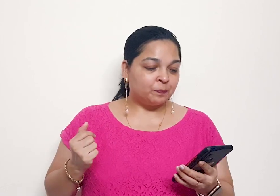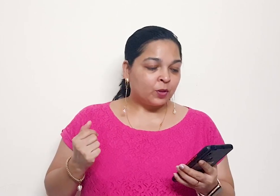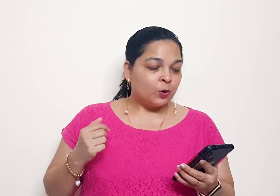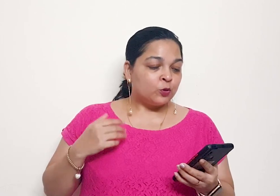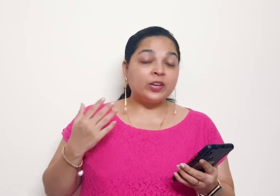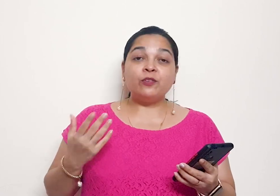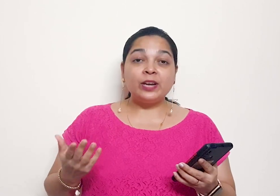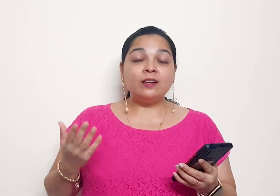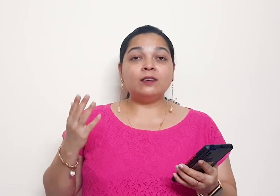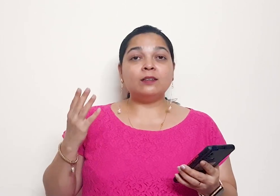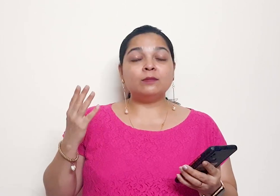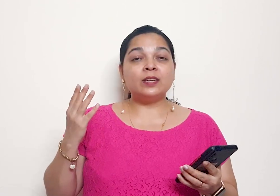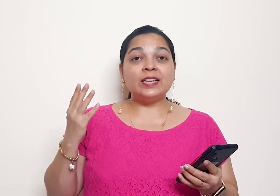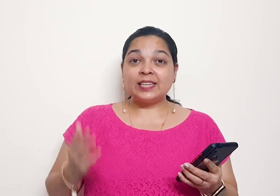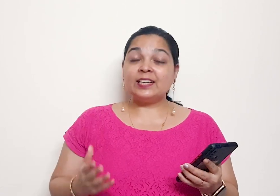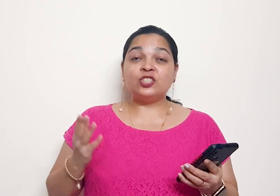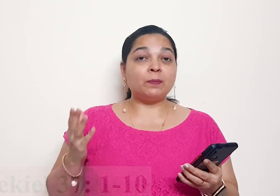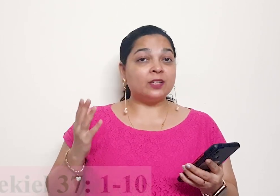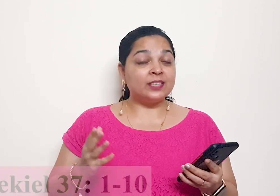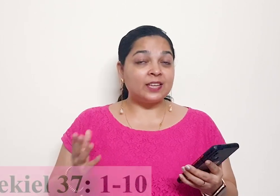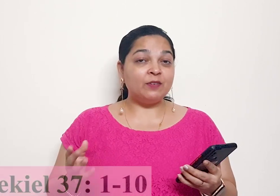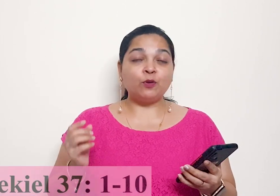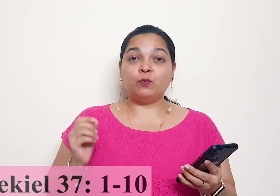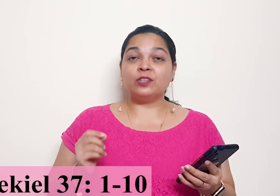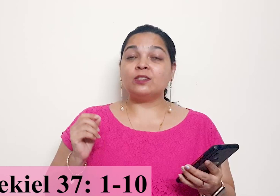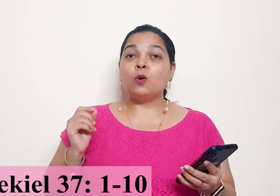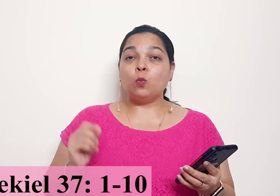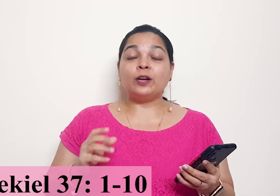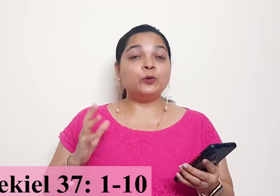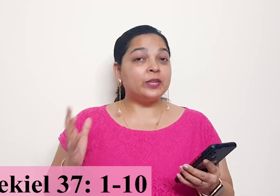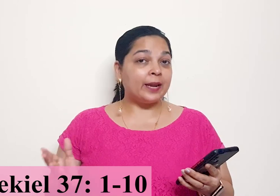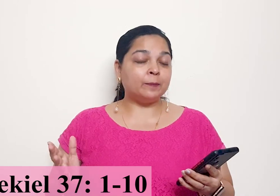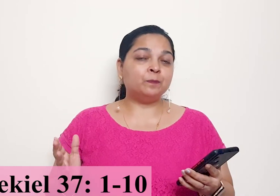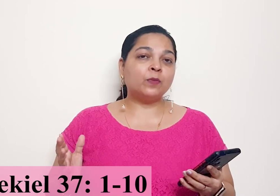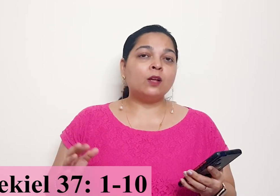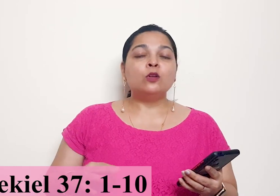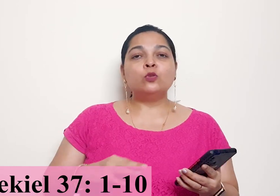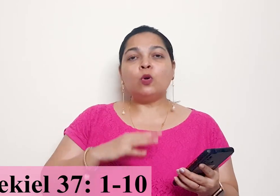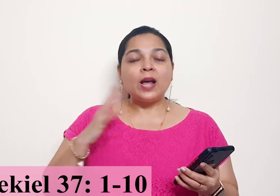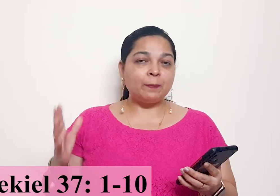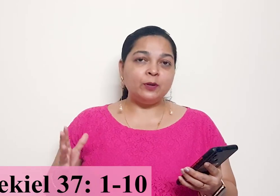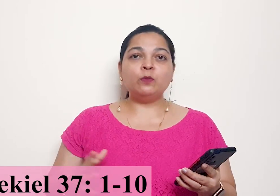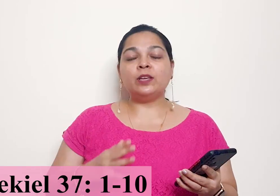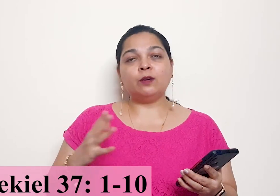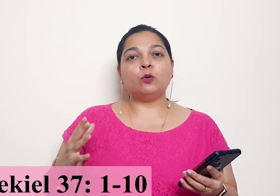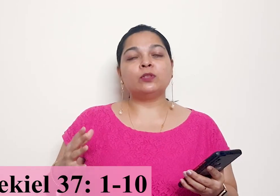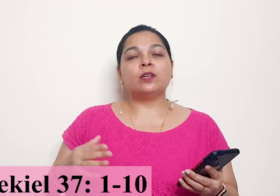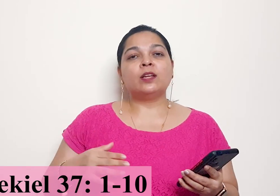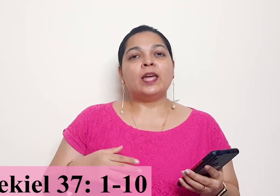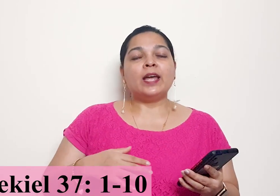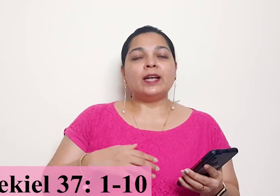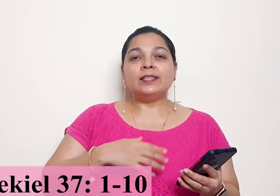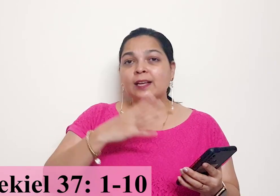picture. So, you can read Ezekiel chapter 37 from verse 1 to 10. So, what happened over here